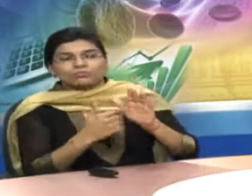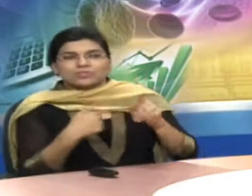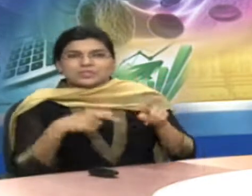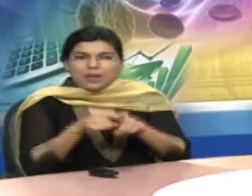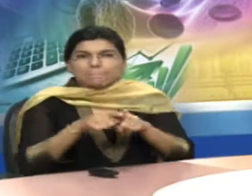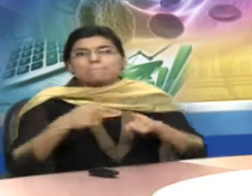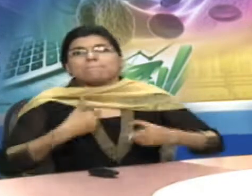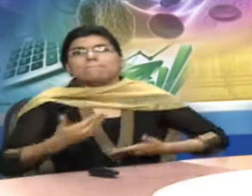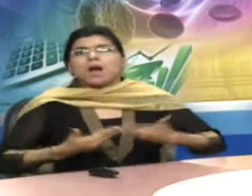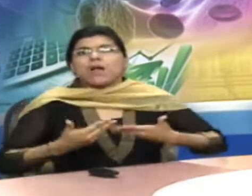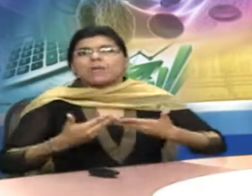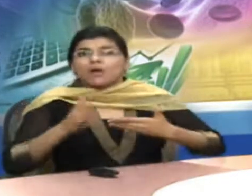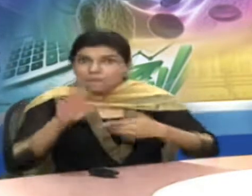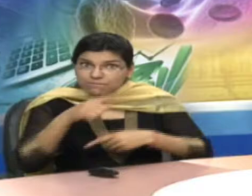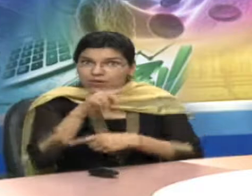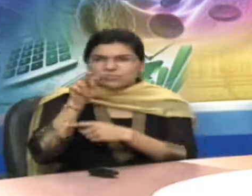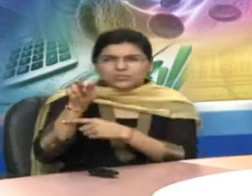automatically in a similar manner.